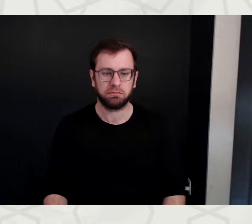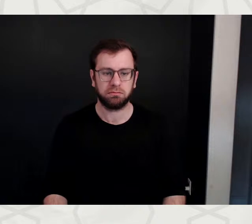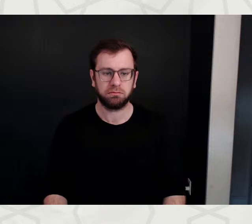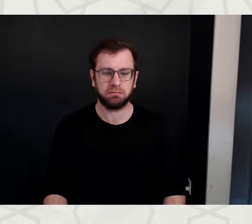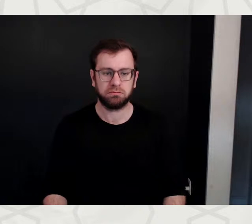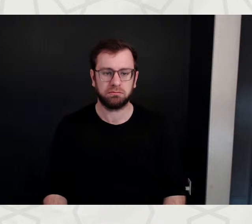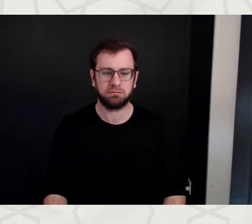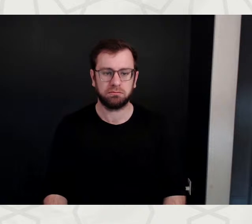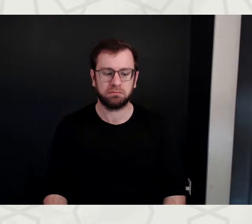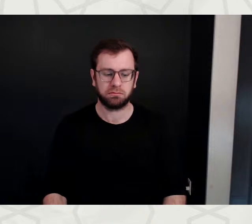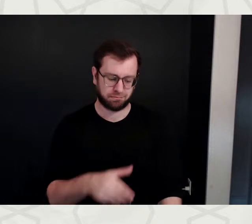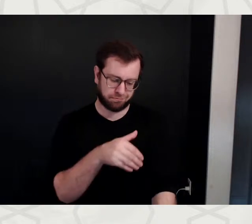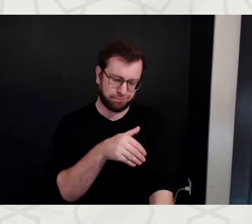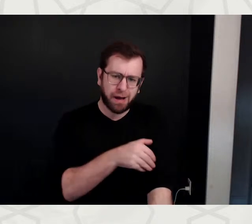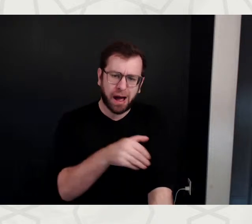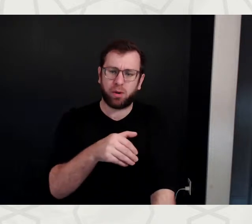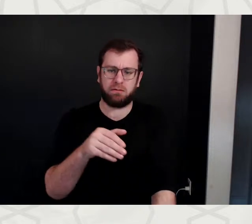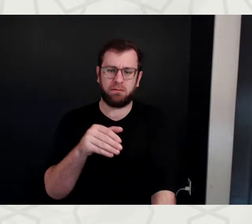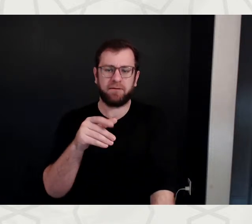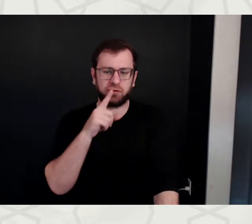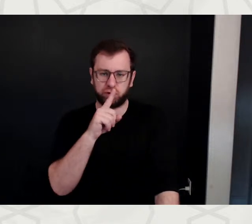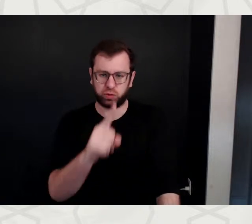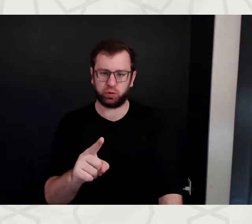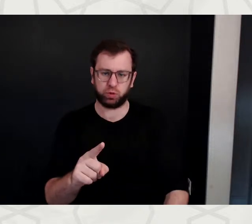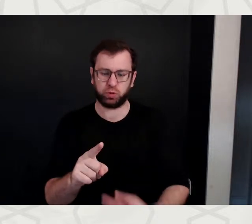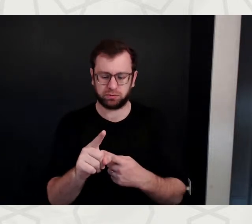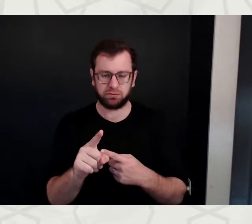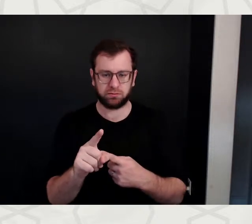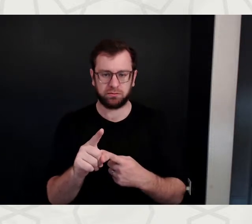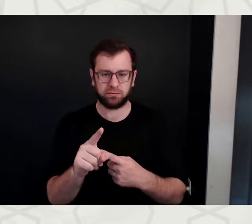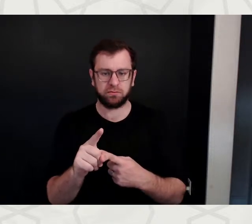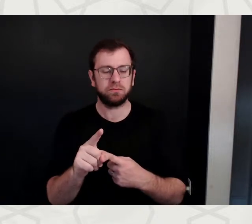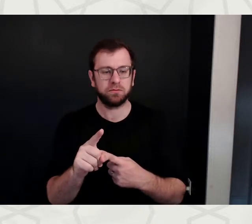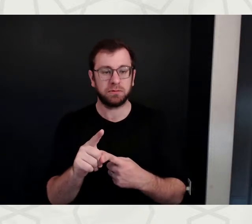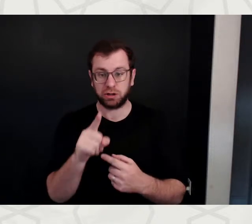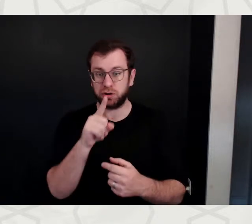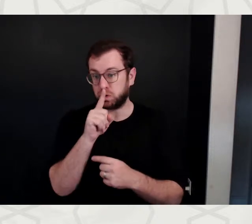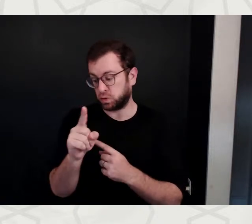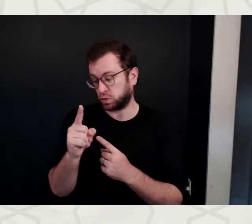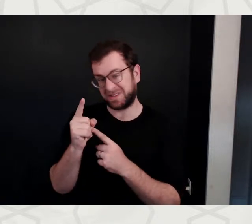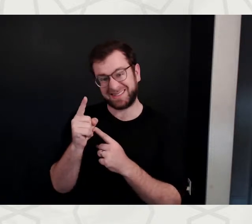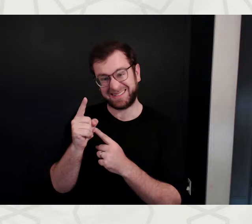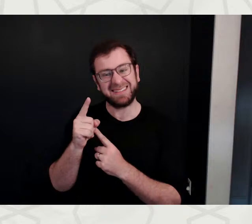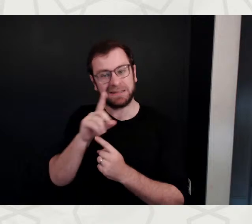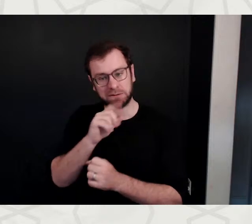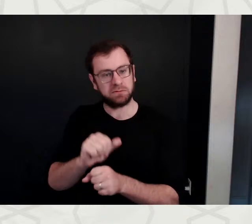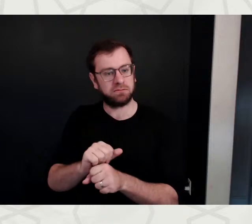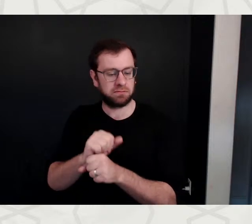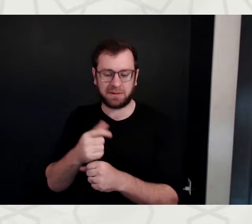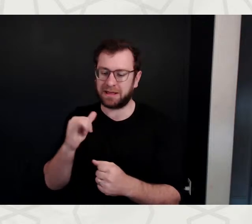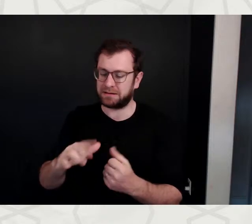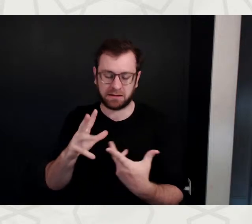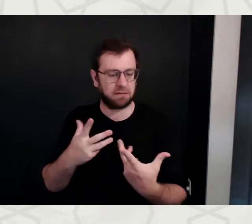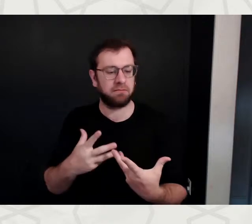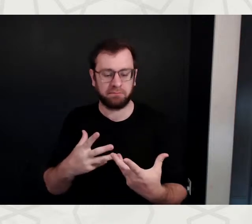the power of truth. Because truth is the basis of